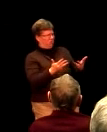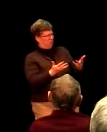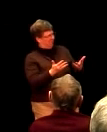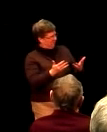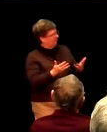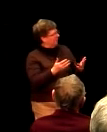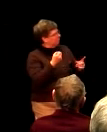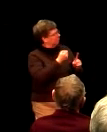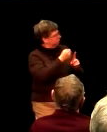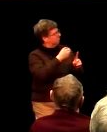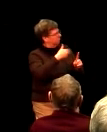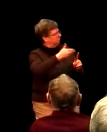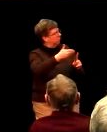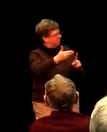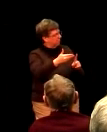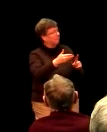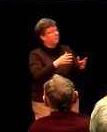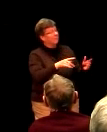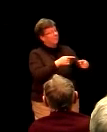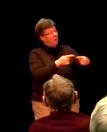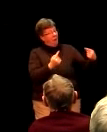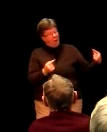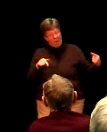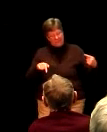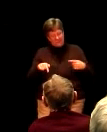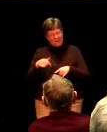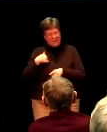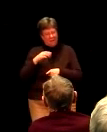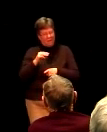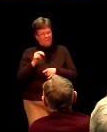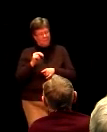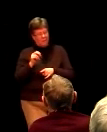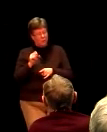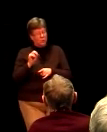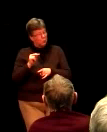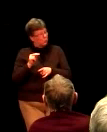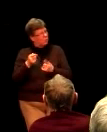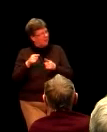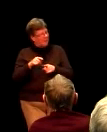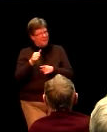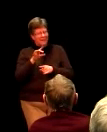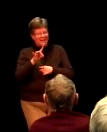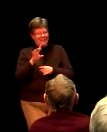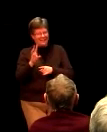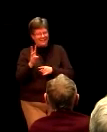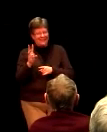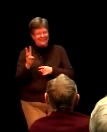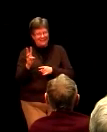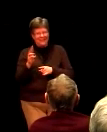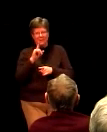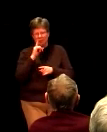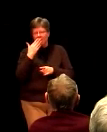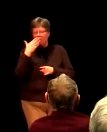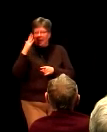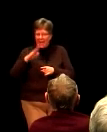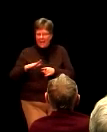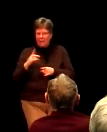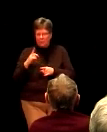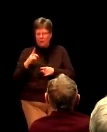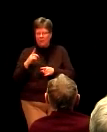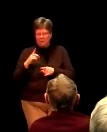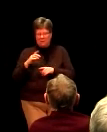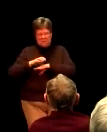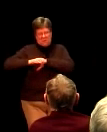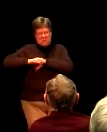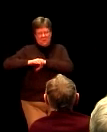of the Pacific, there was a series of monsoon failures, including a really bad one in 1866 that was noted by the British who were